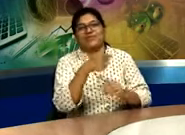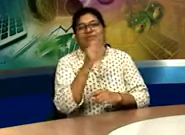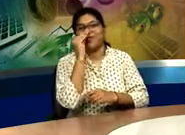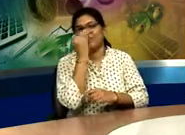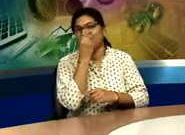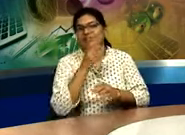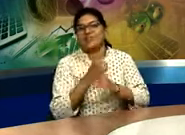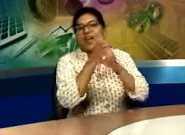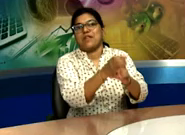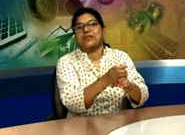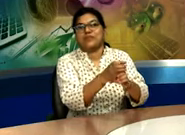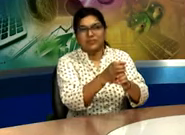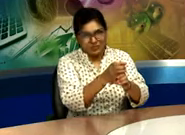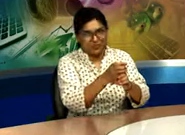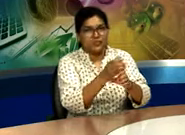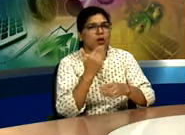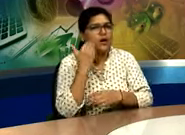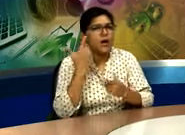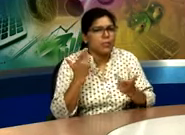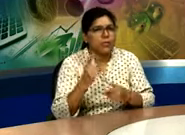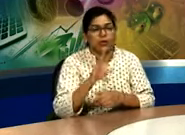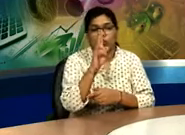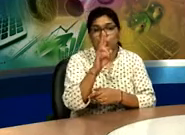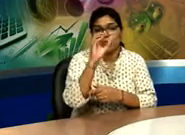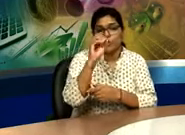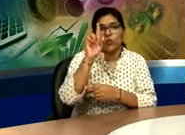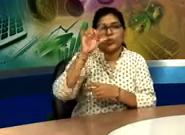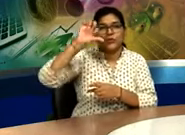2019 for her hard work.